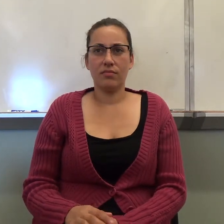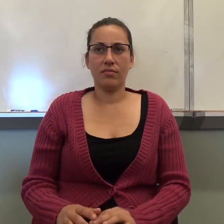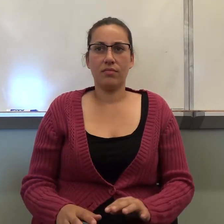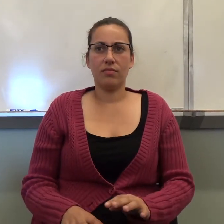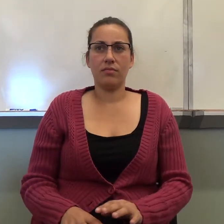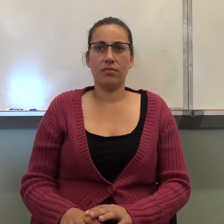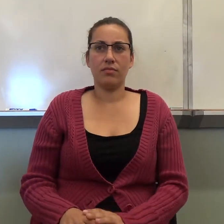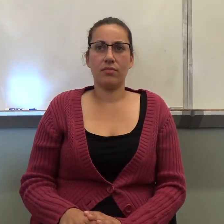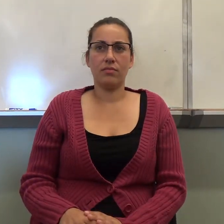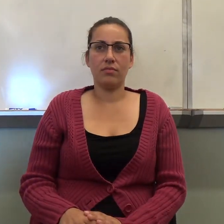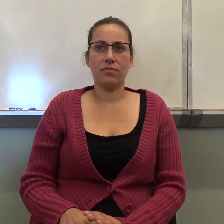Okay?